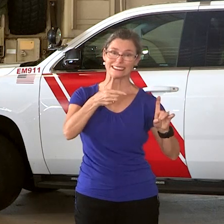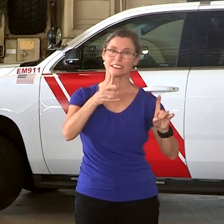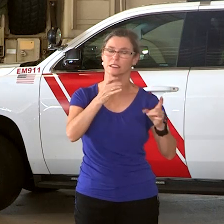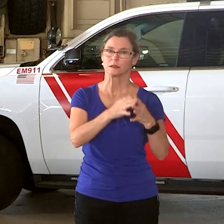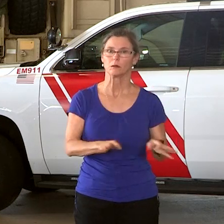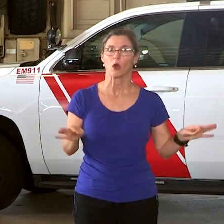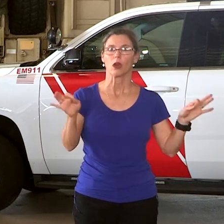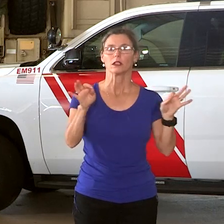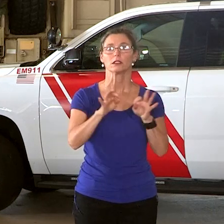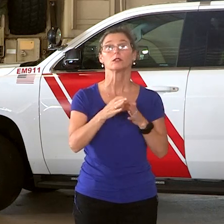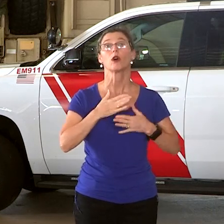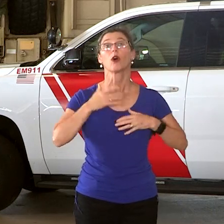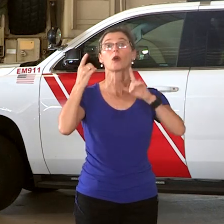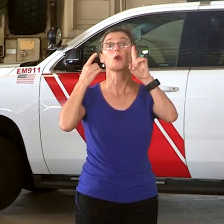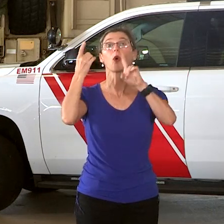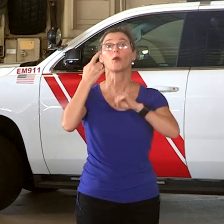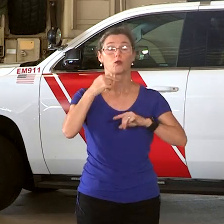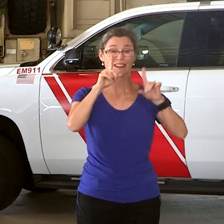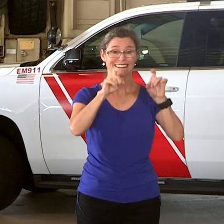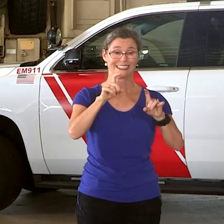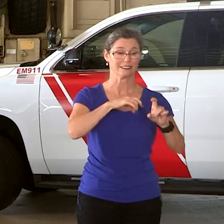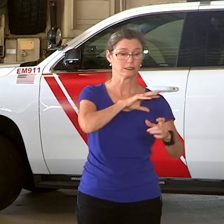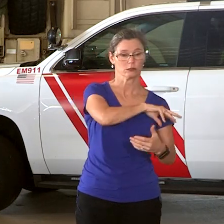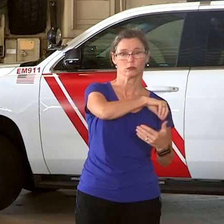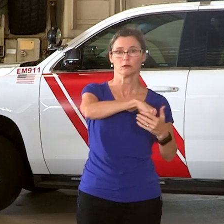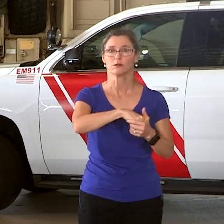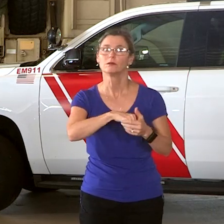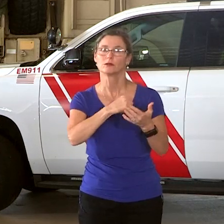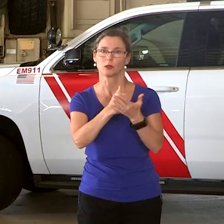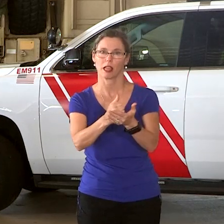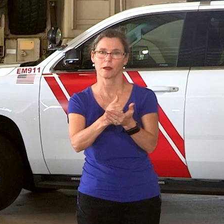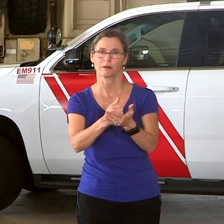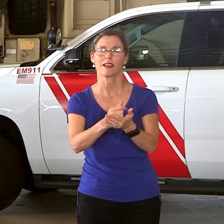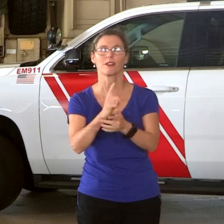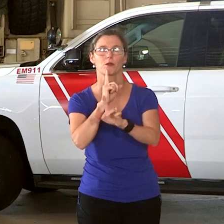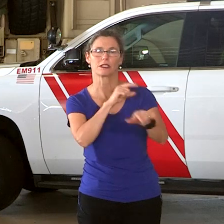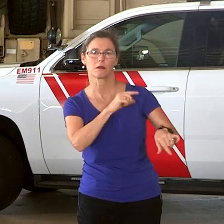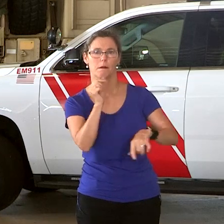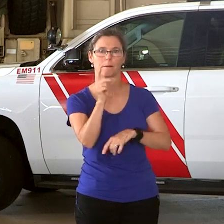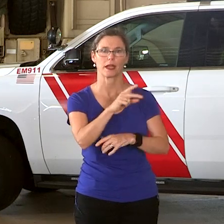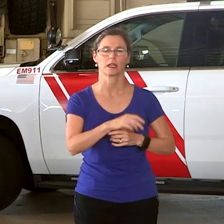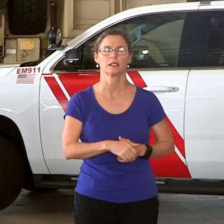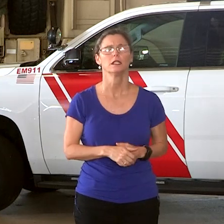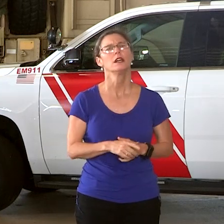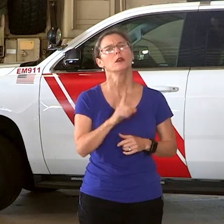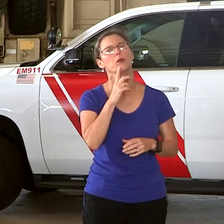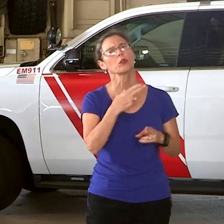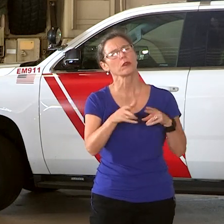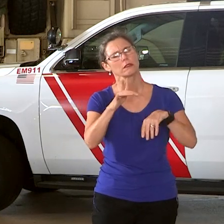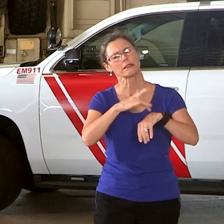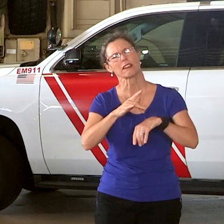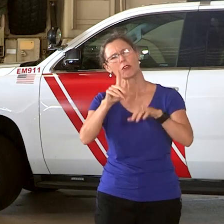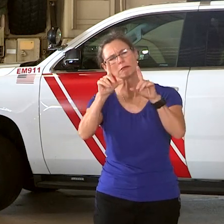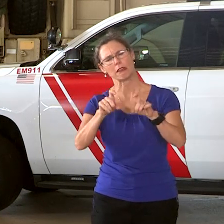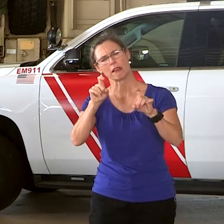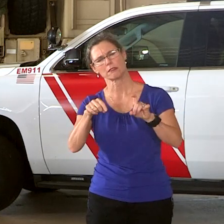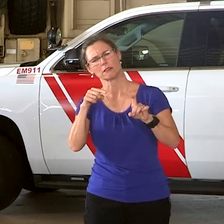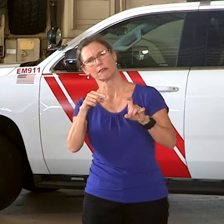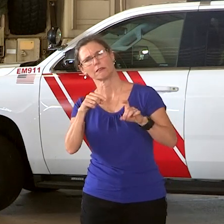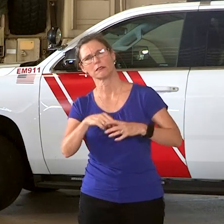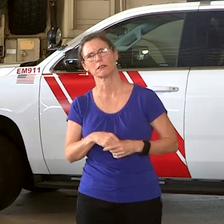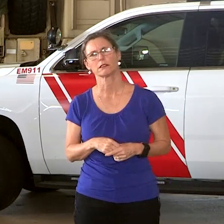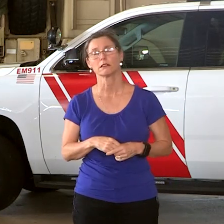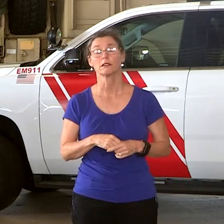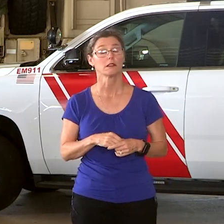to help facilitate getting those results back to providers. Let me talk for a moment about testing. A lot of